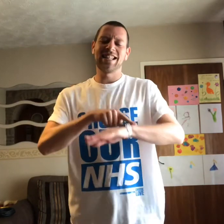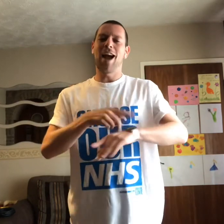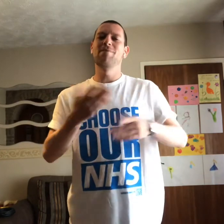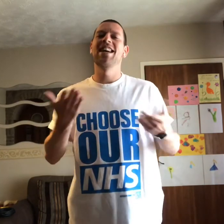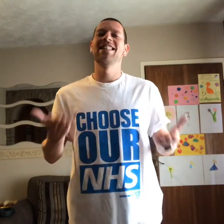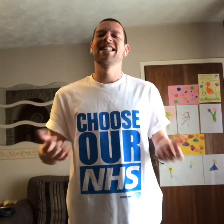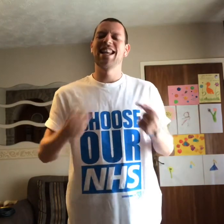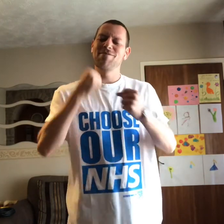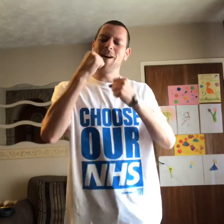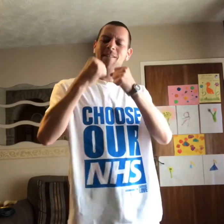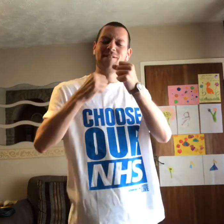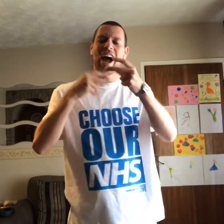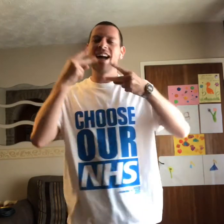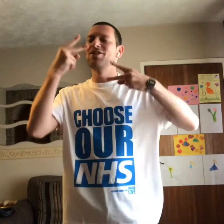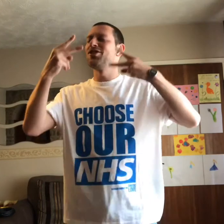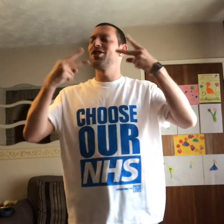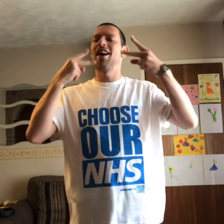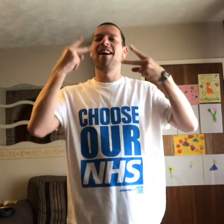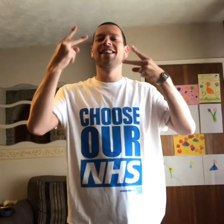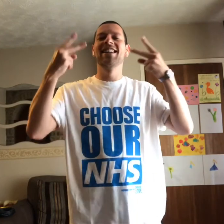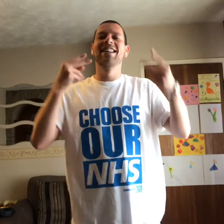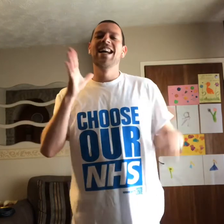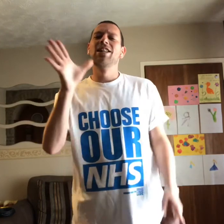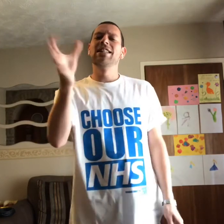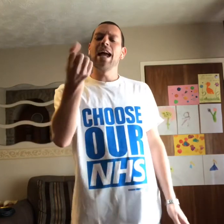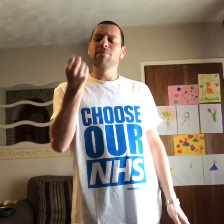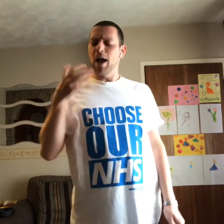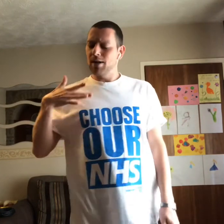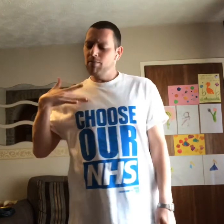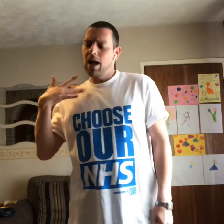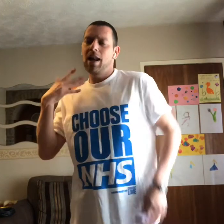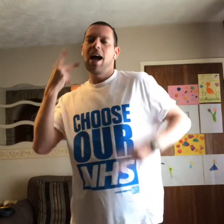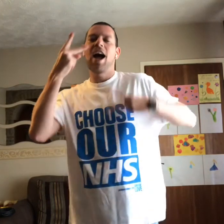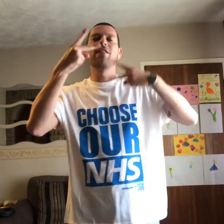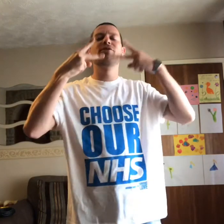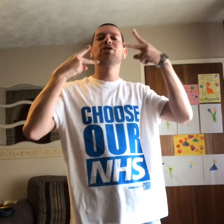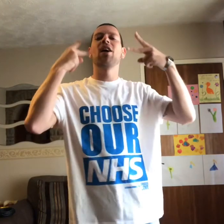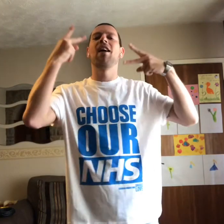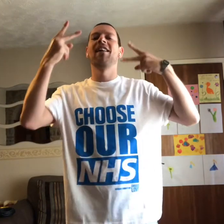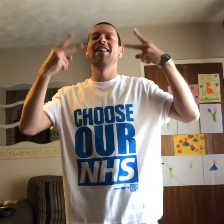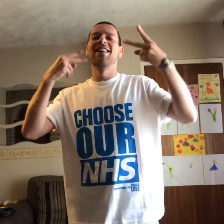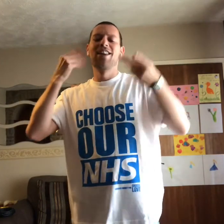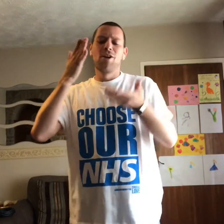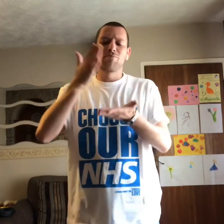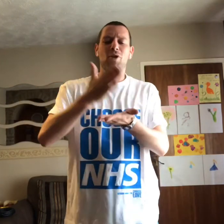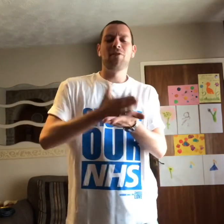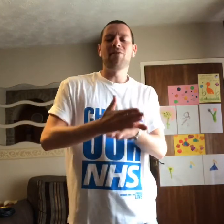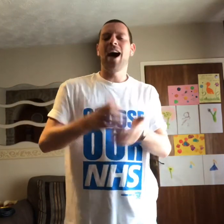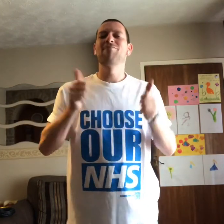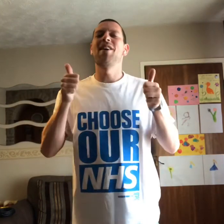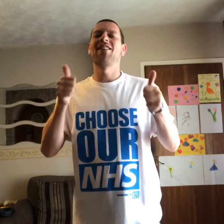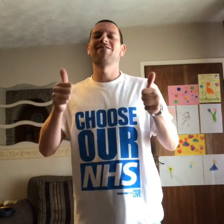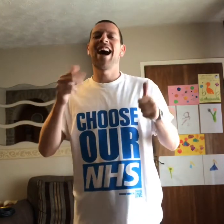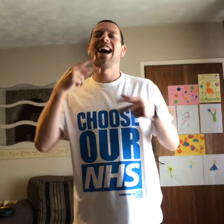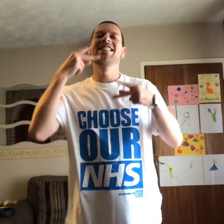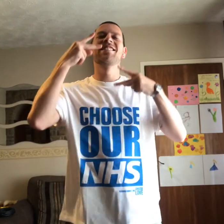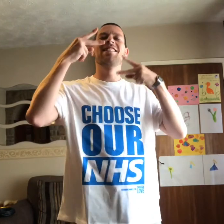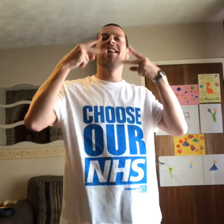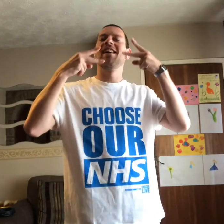time? This is my fight song, take back my life song Prove I'm alright song